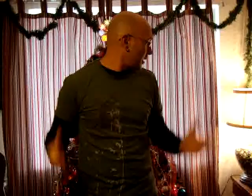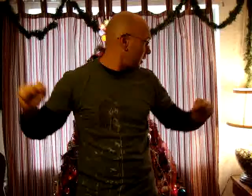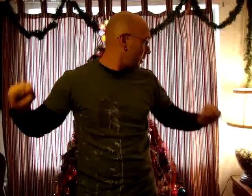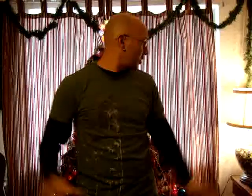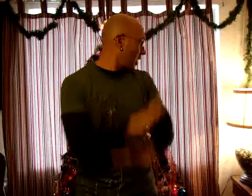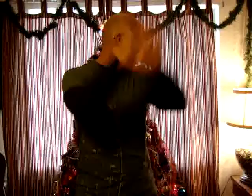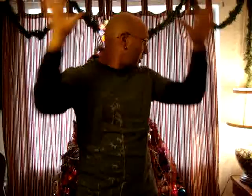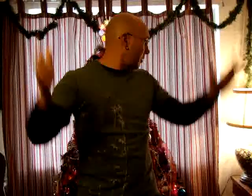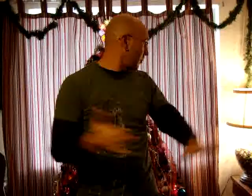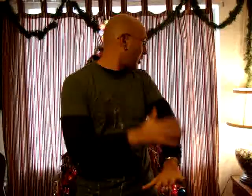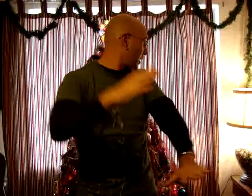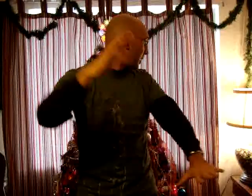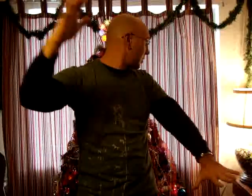Let it shine bright,